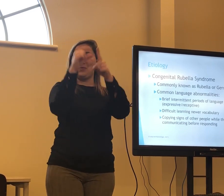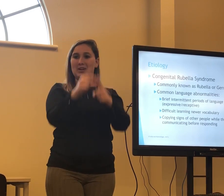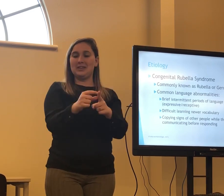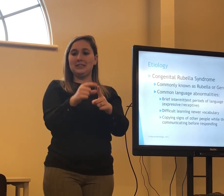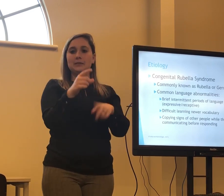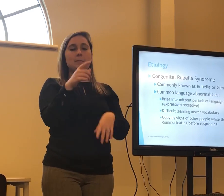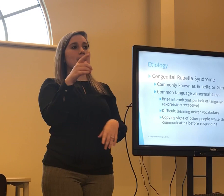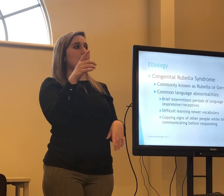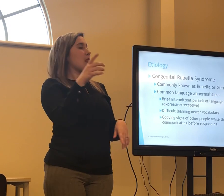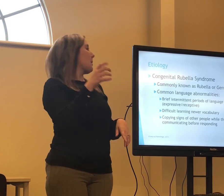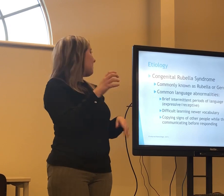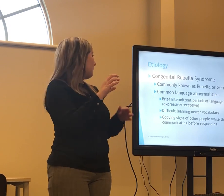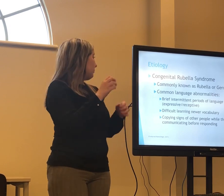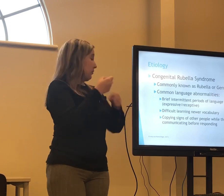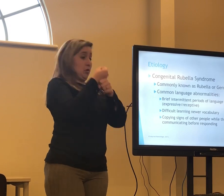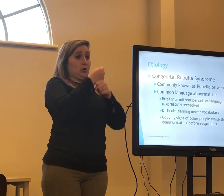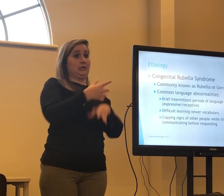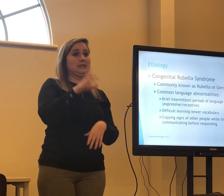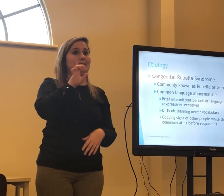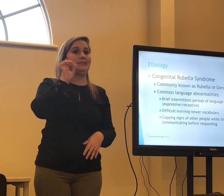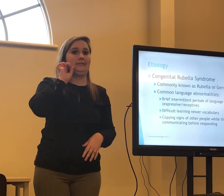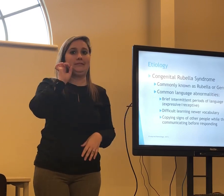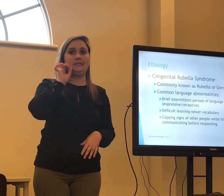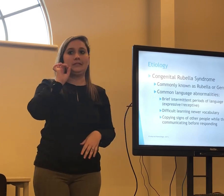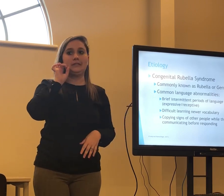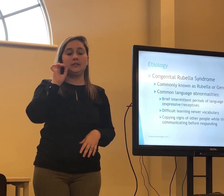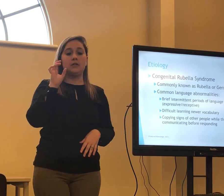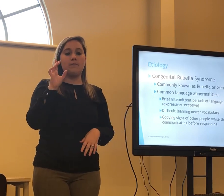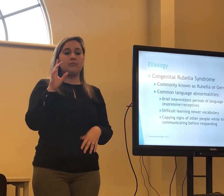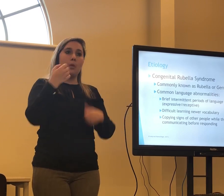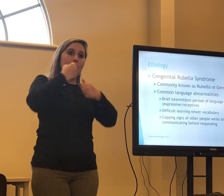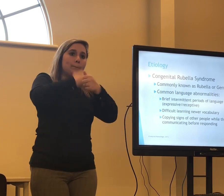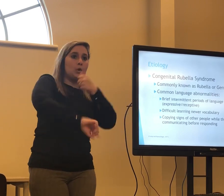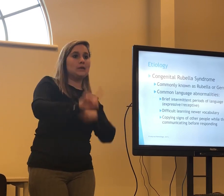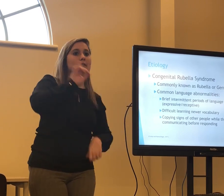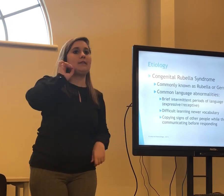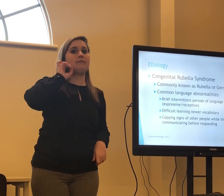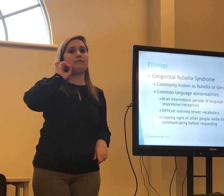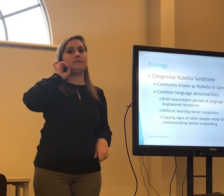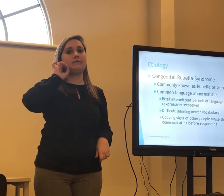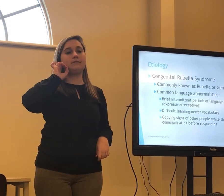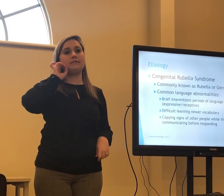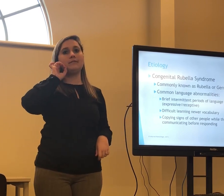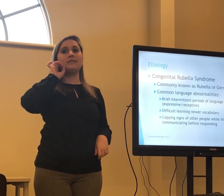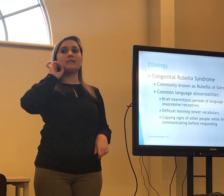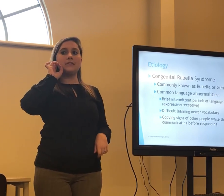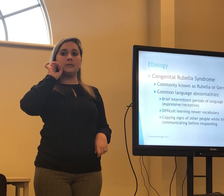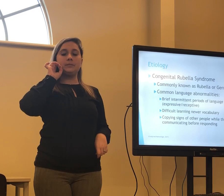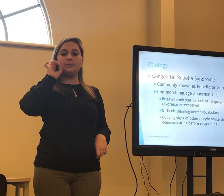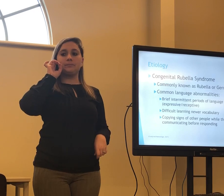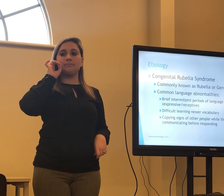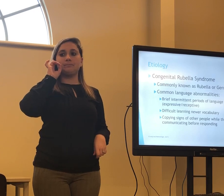of deafness. So born deaf. Congenital is something that you